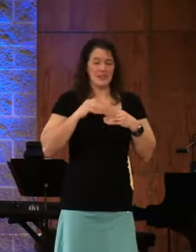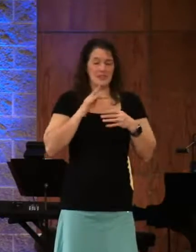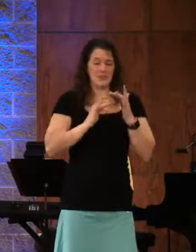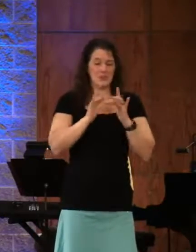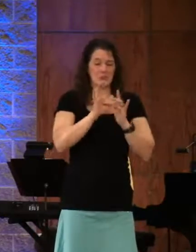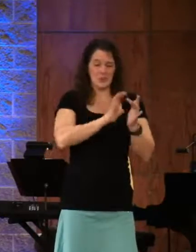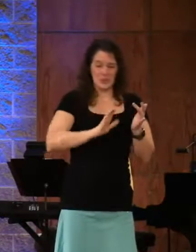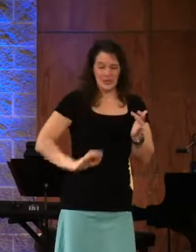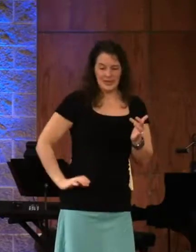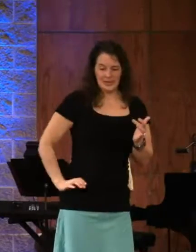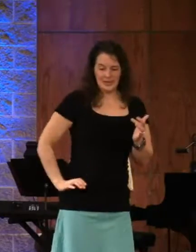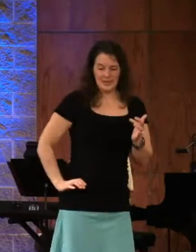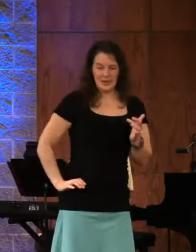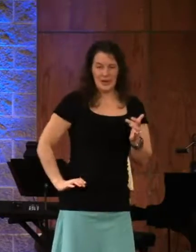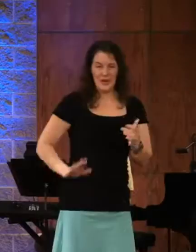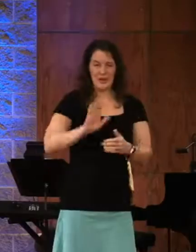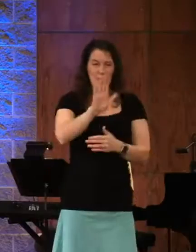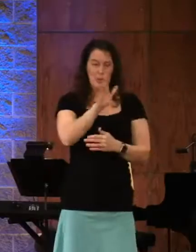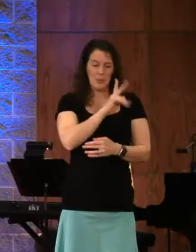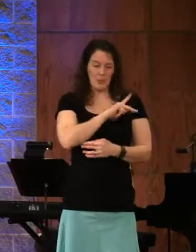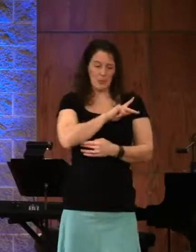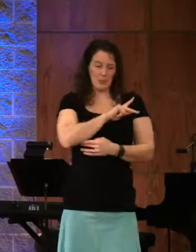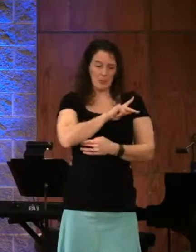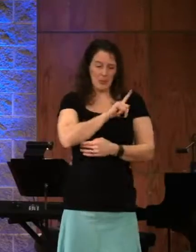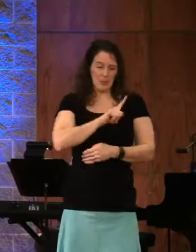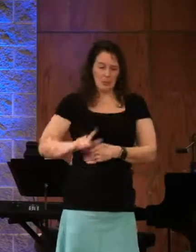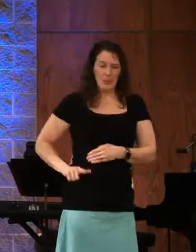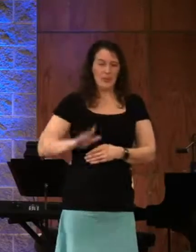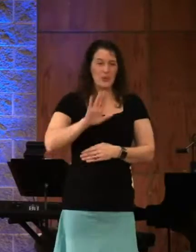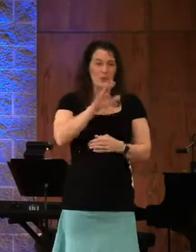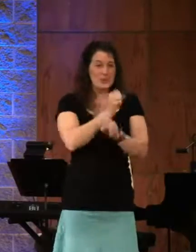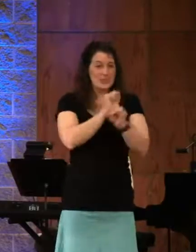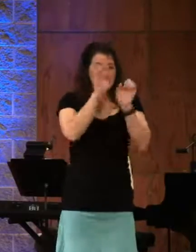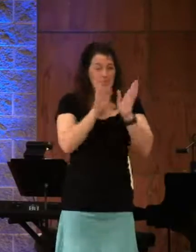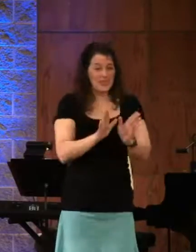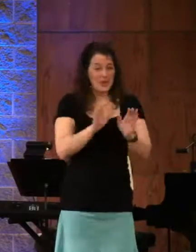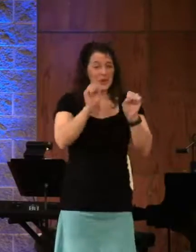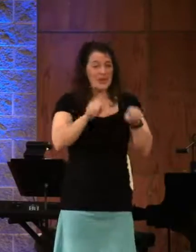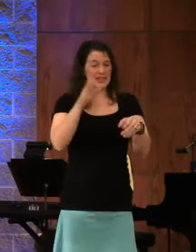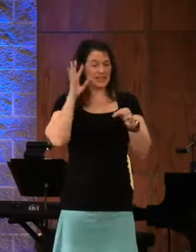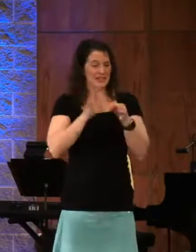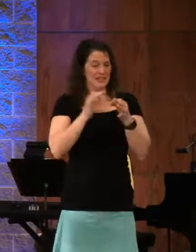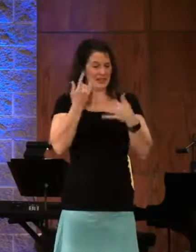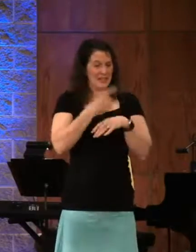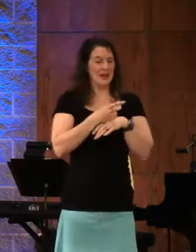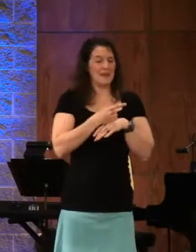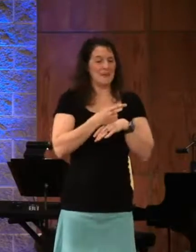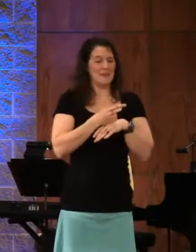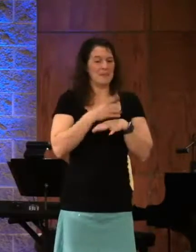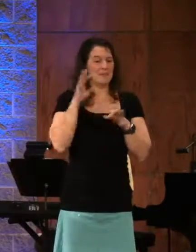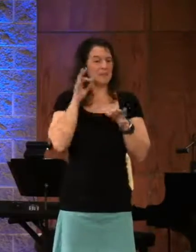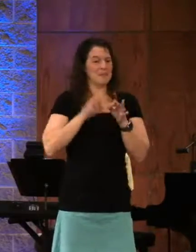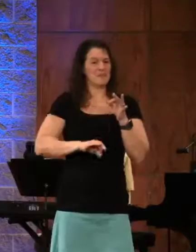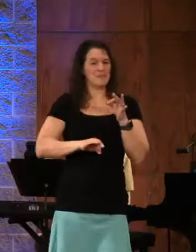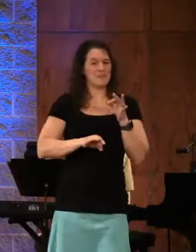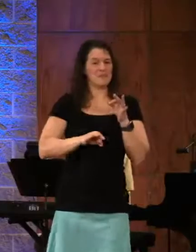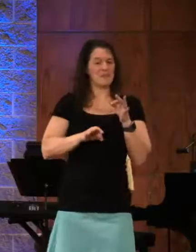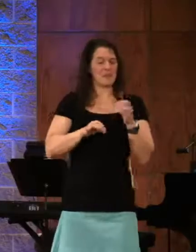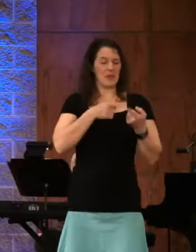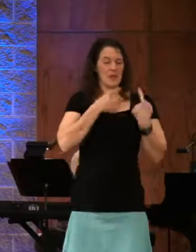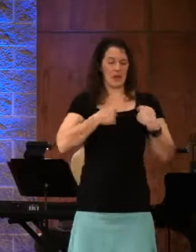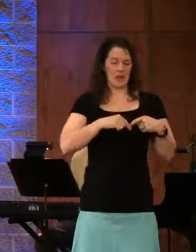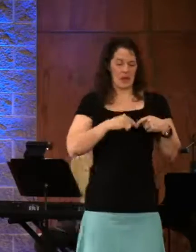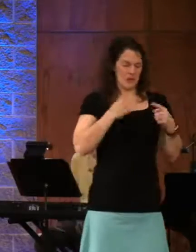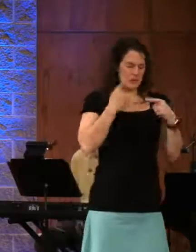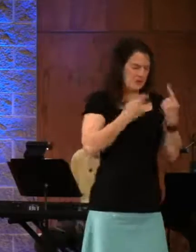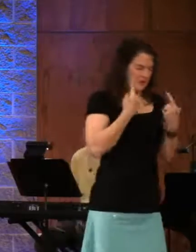Jesus Christ as your personal Lord and Savior, you can make that decision today by a simple turning of your heart